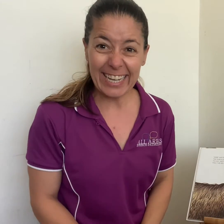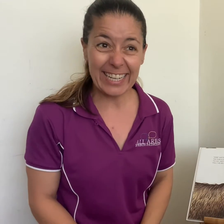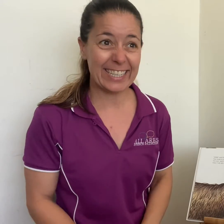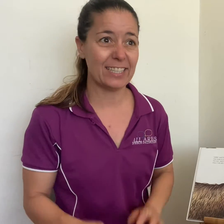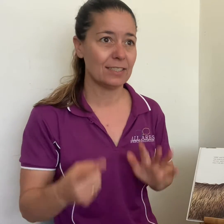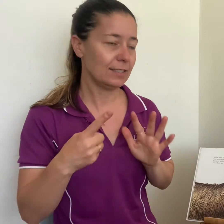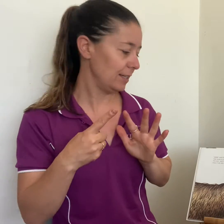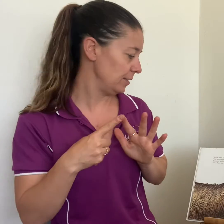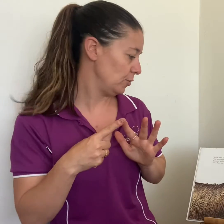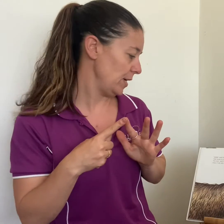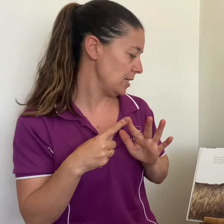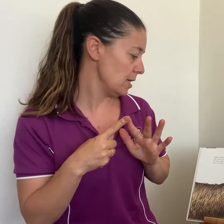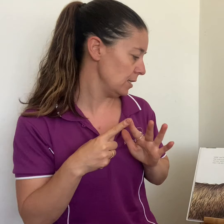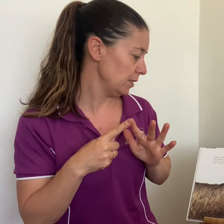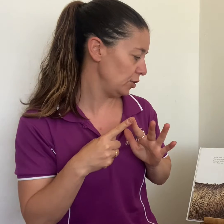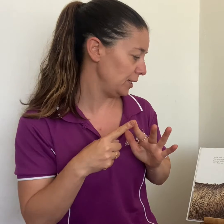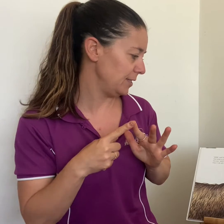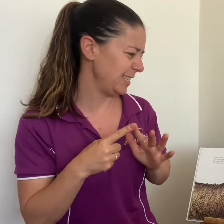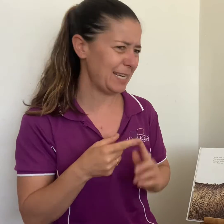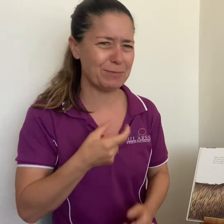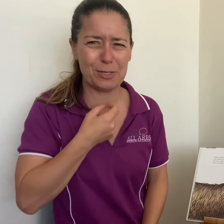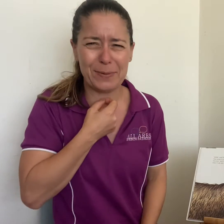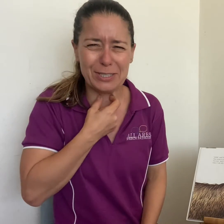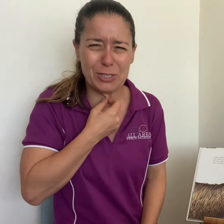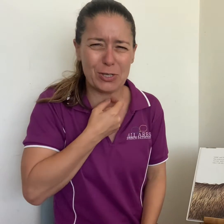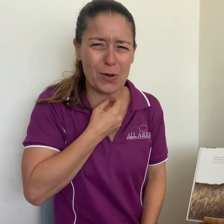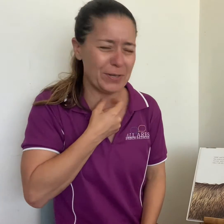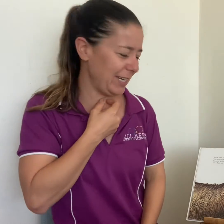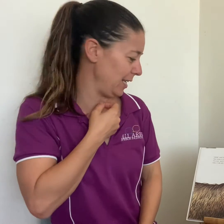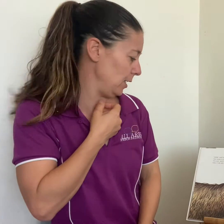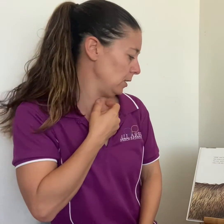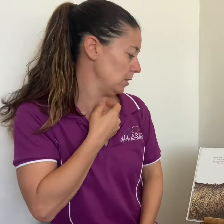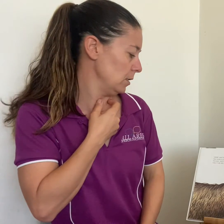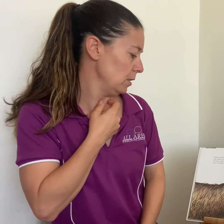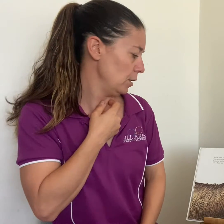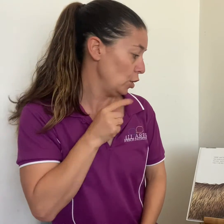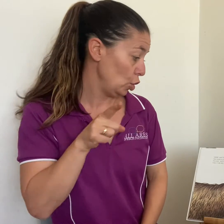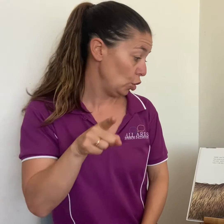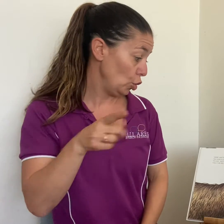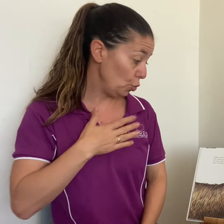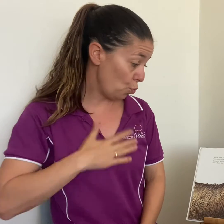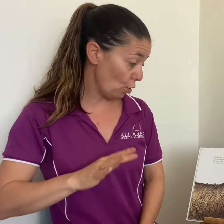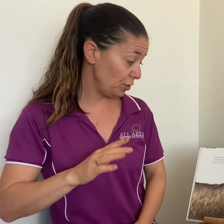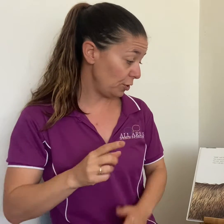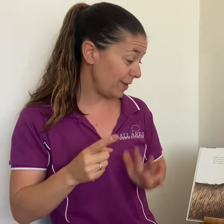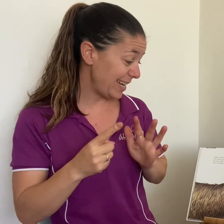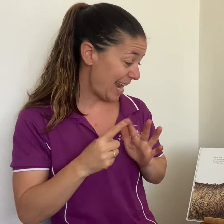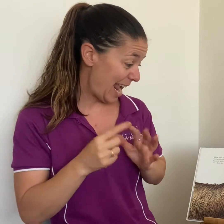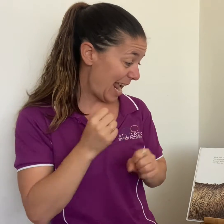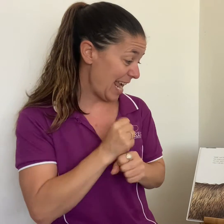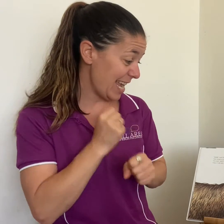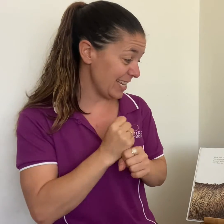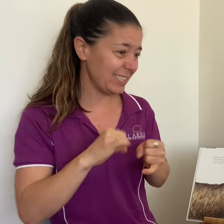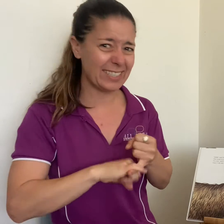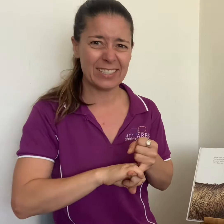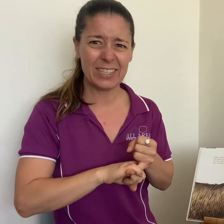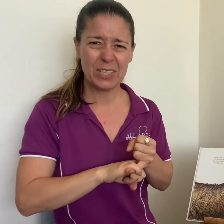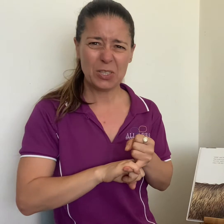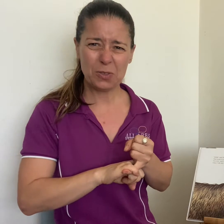Yeek, said Edwina. She seemed to be choking. You want to eat eggs? You've